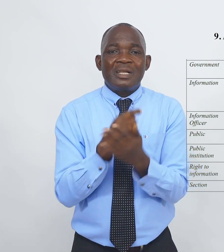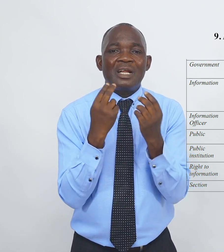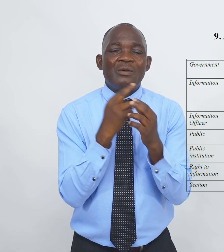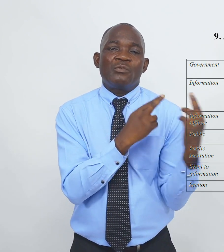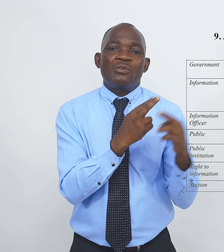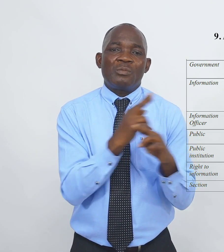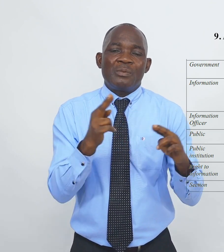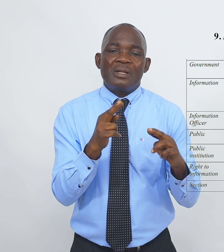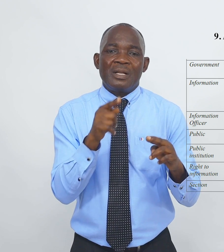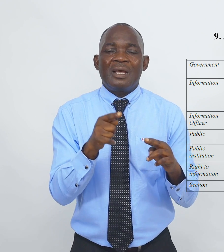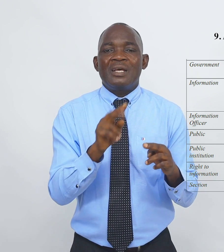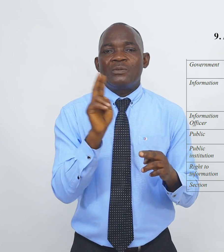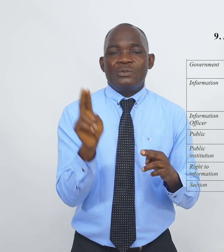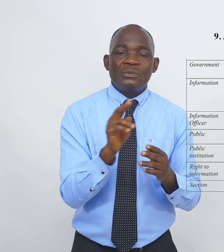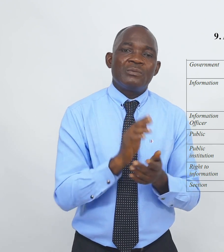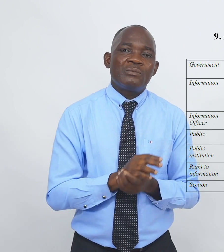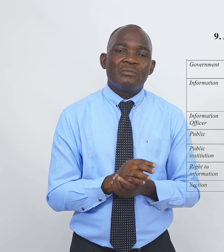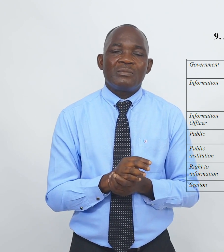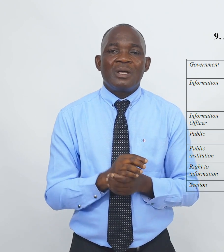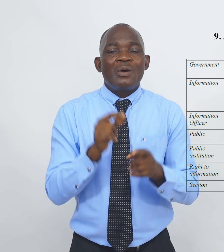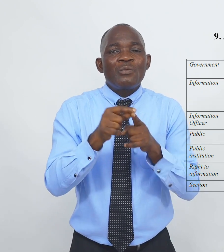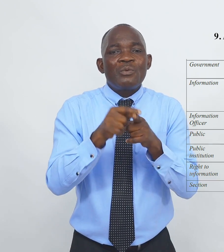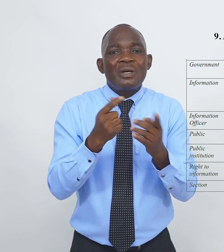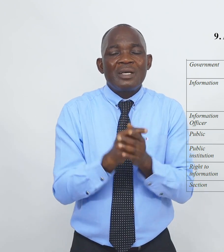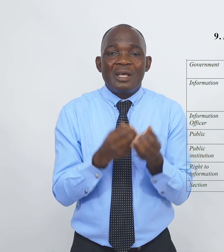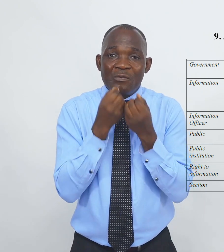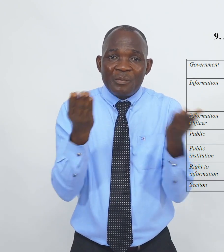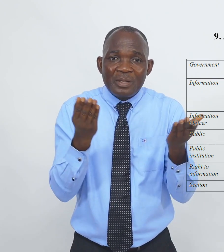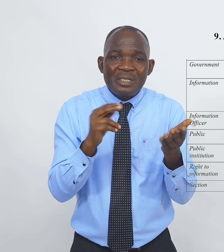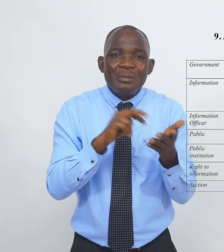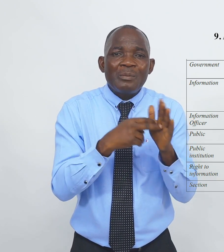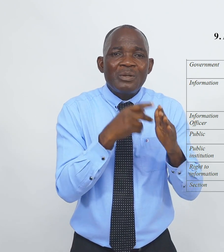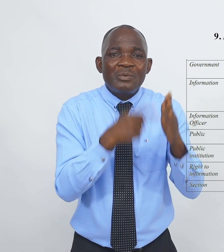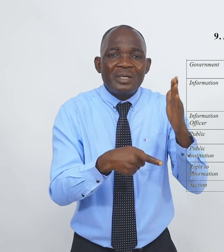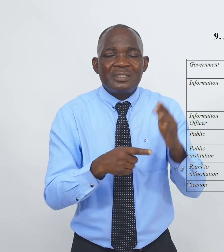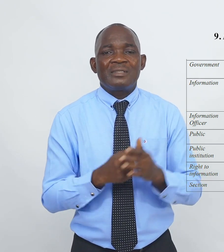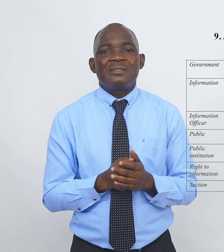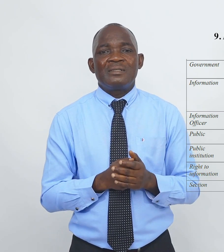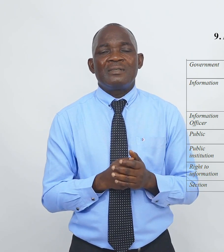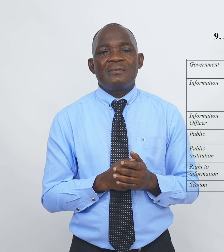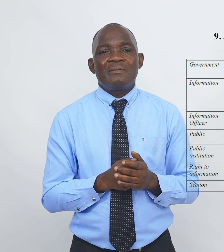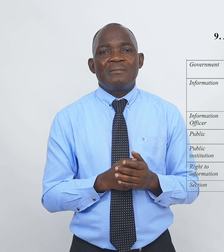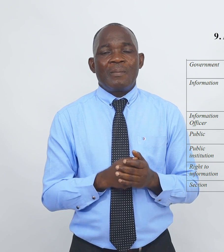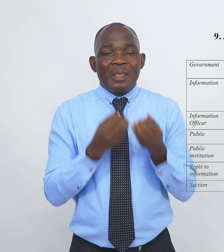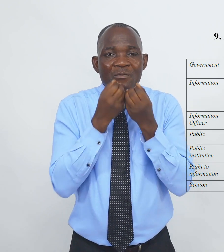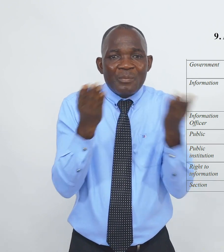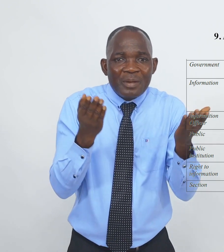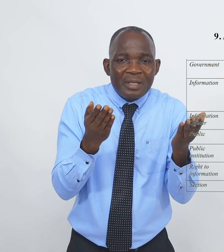is duly exercised. Term. Information. Definition. Information according to the